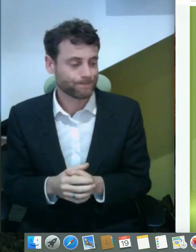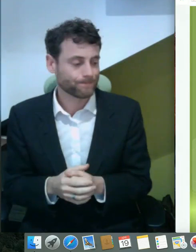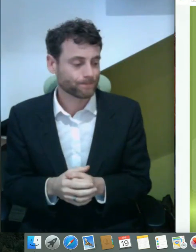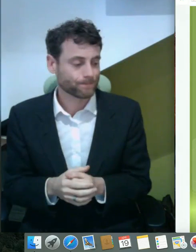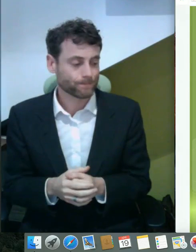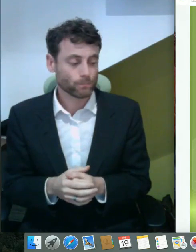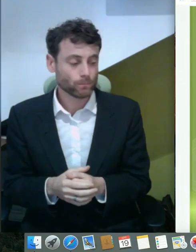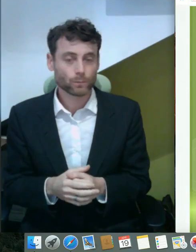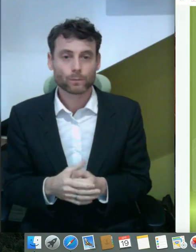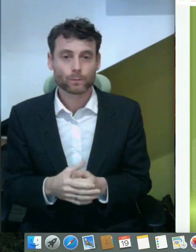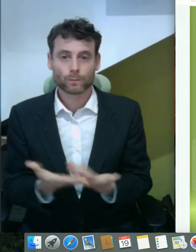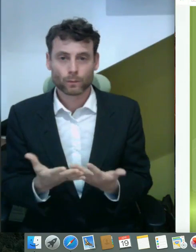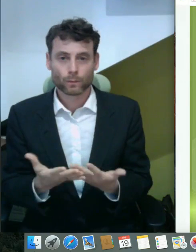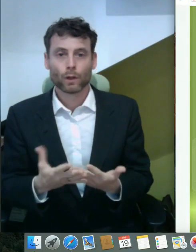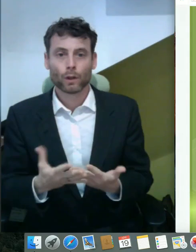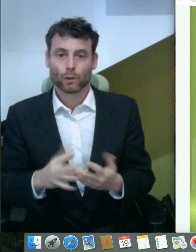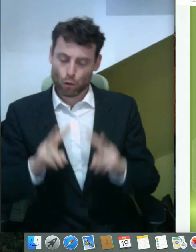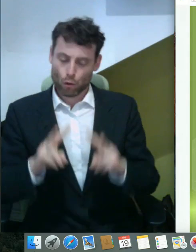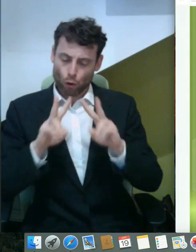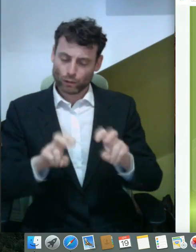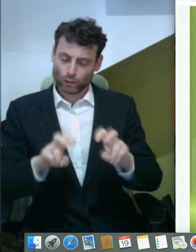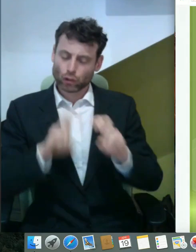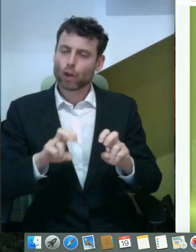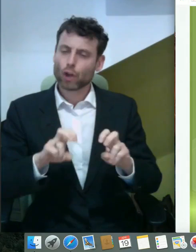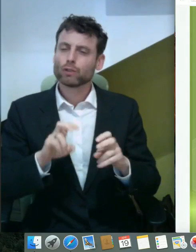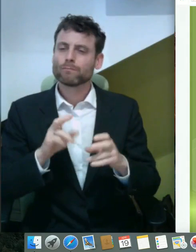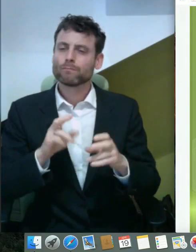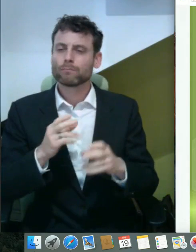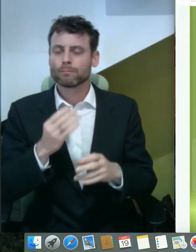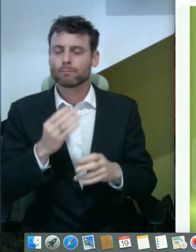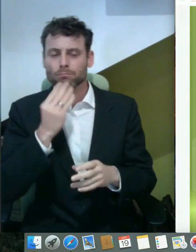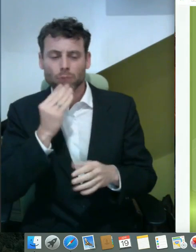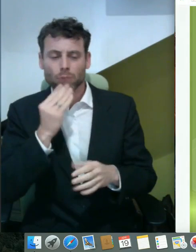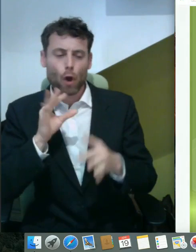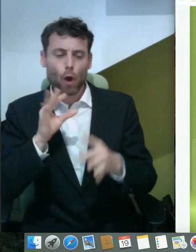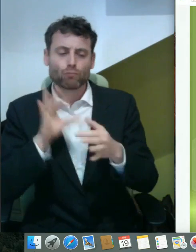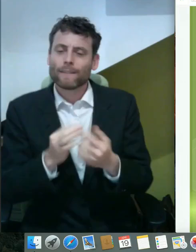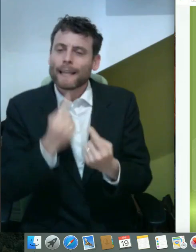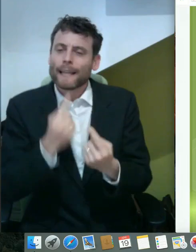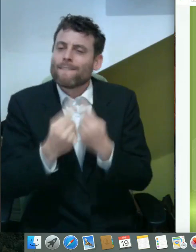Researching relevant information, the opportunity of